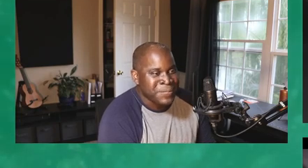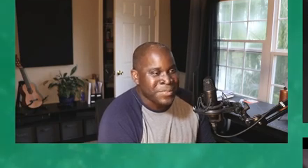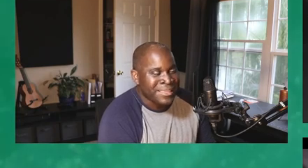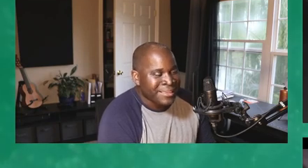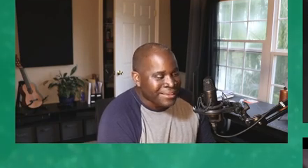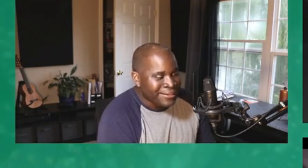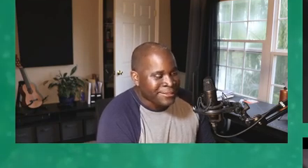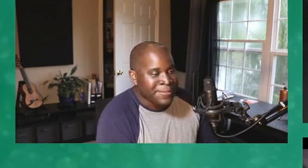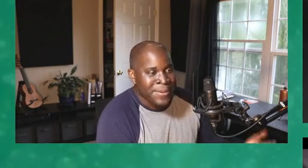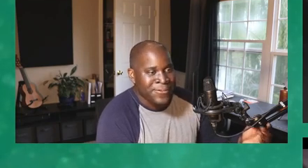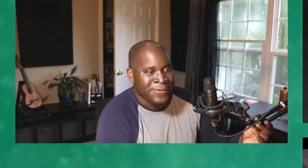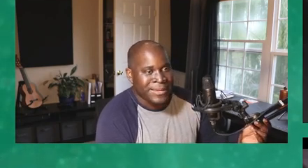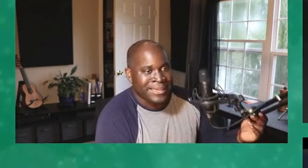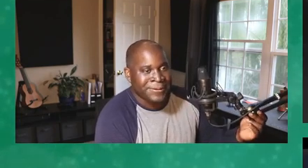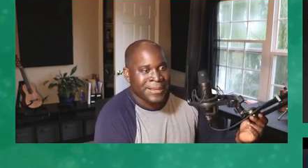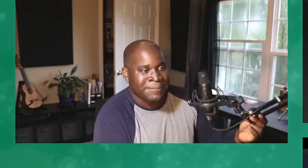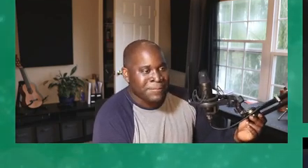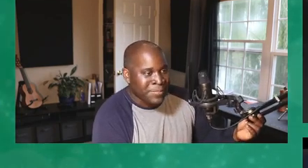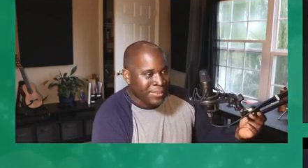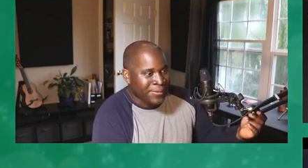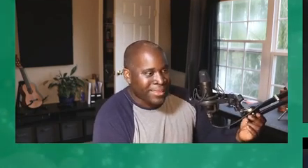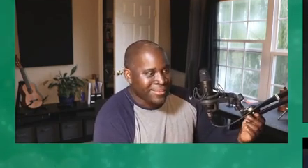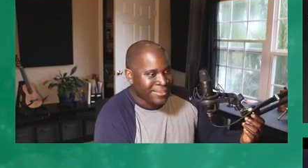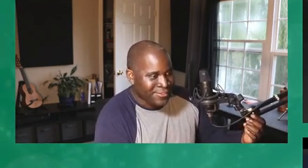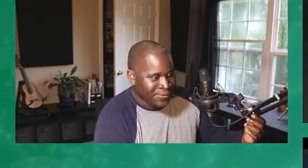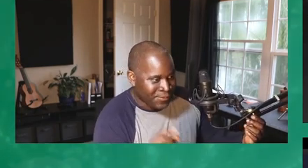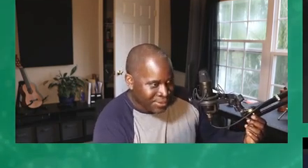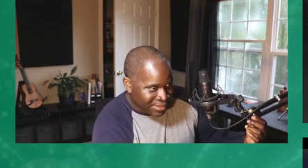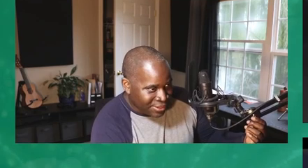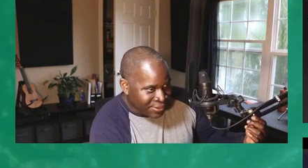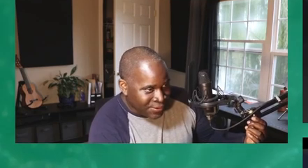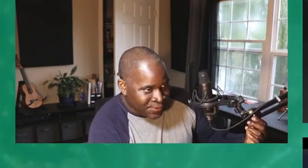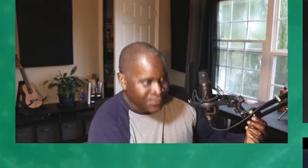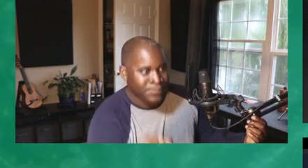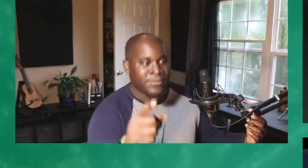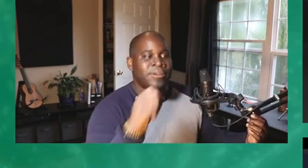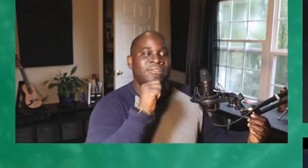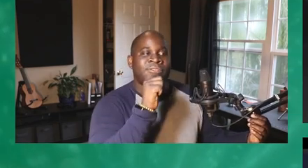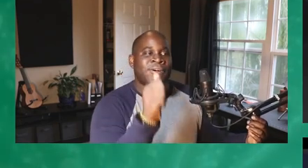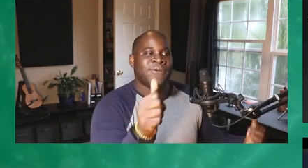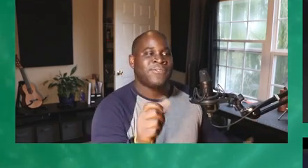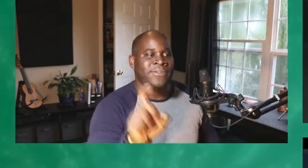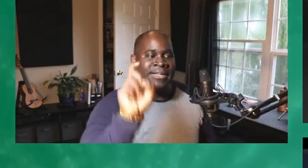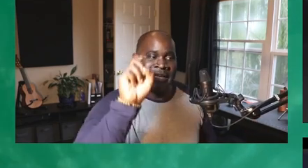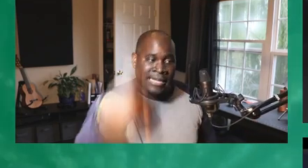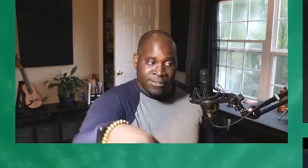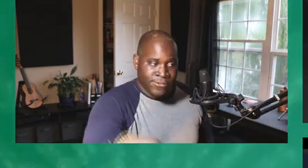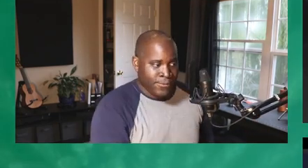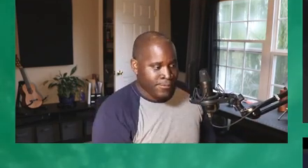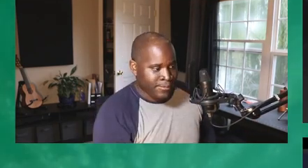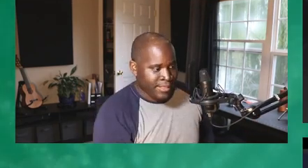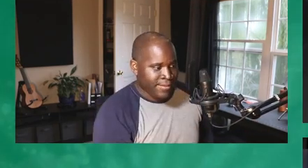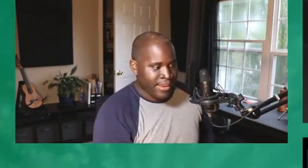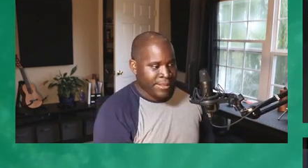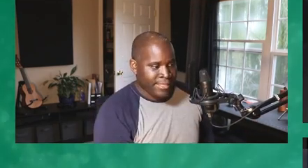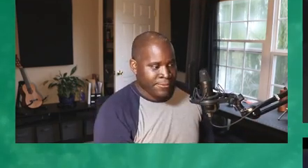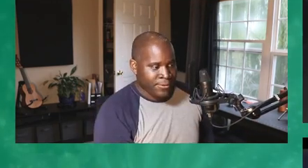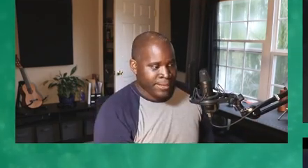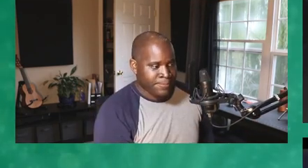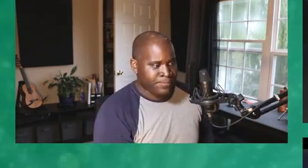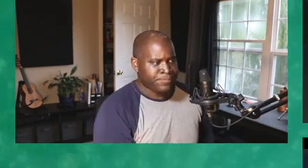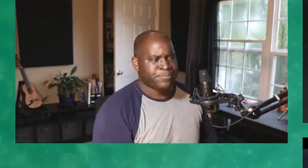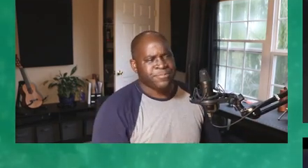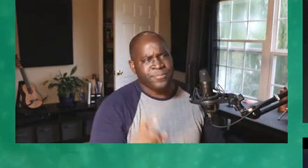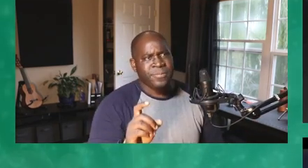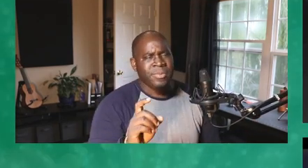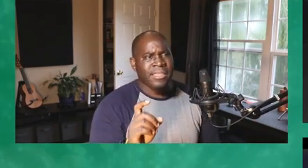good. Let's make sure we got it right. Okay. So you don't need to. Don't let's talk about need that real